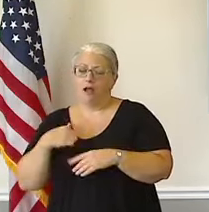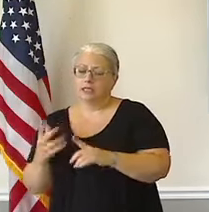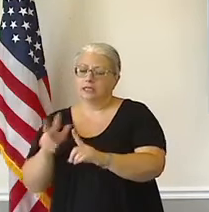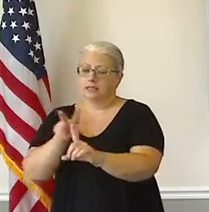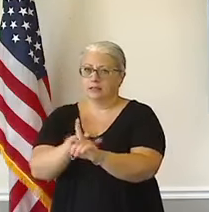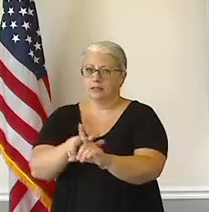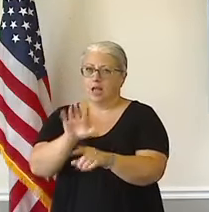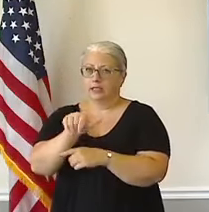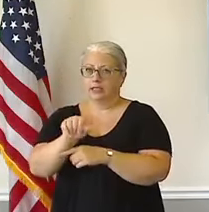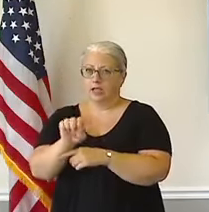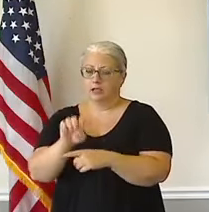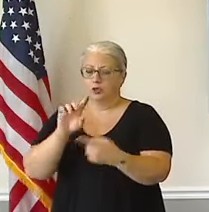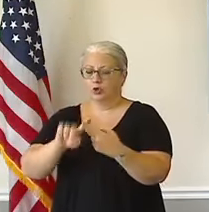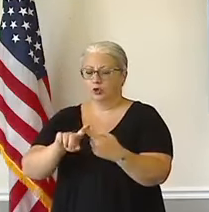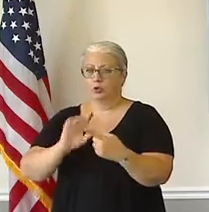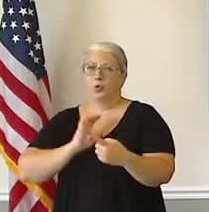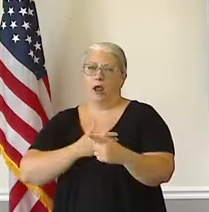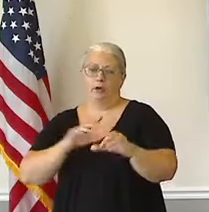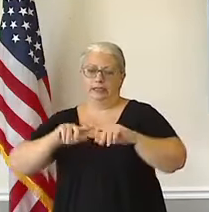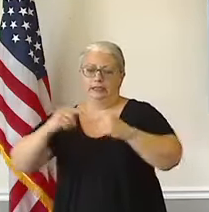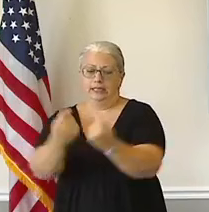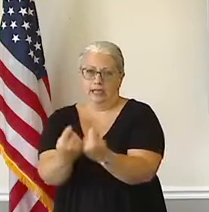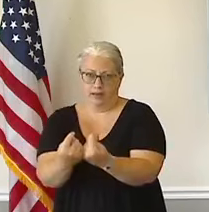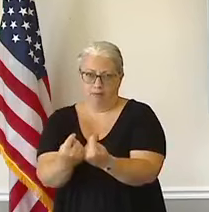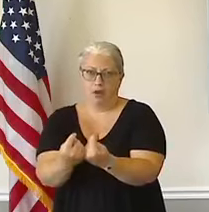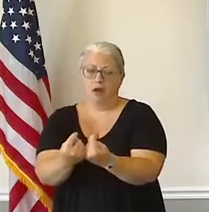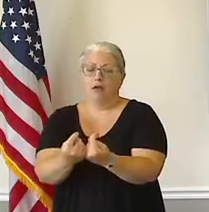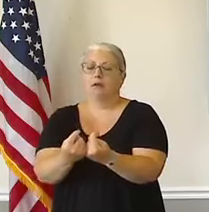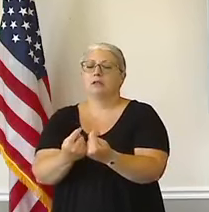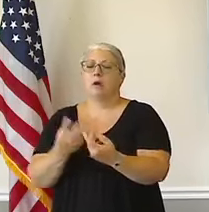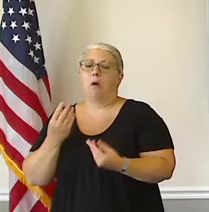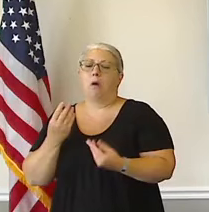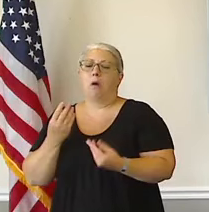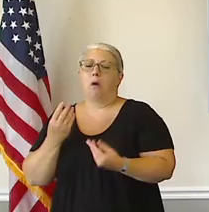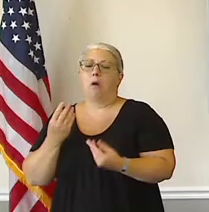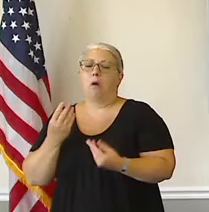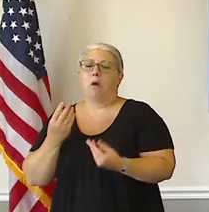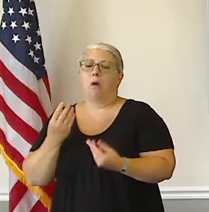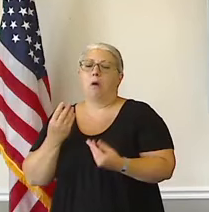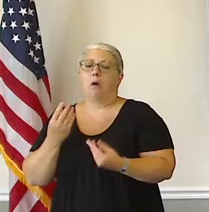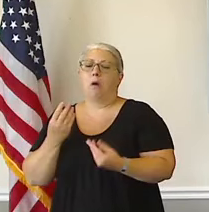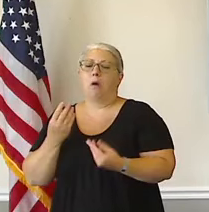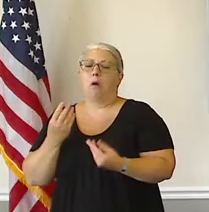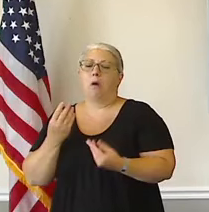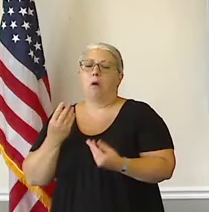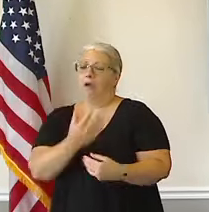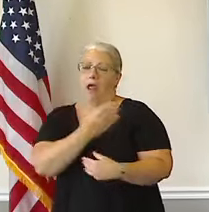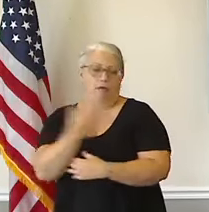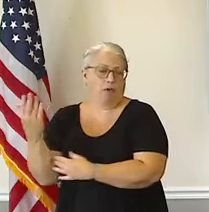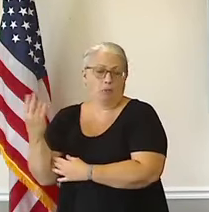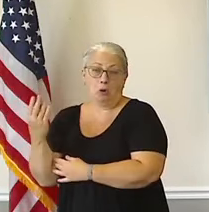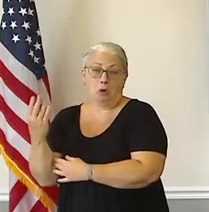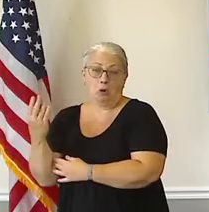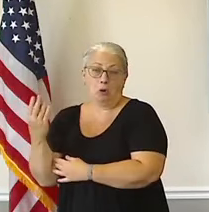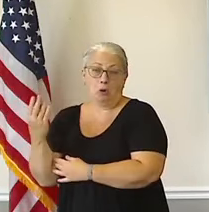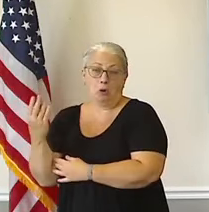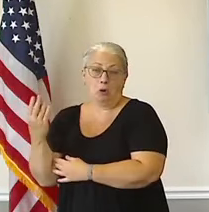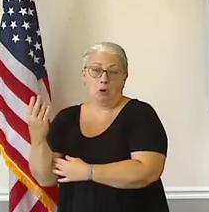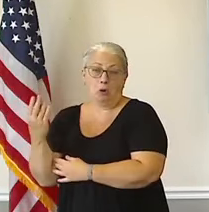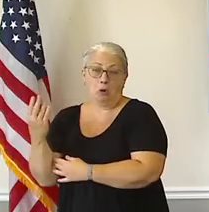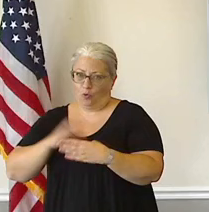our team of contact tracers every morning, even on weekends. So to Janice's question,